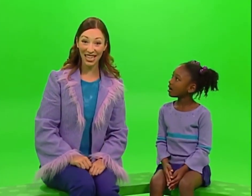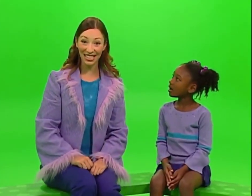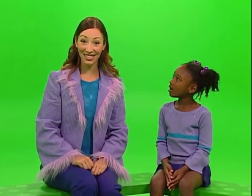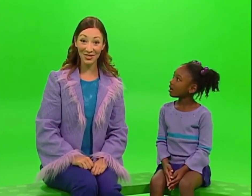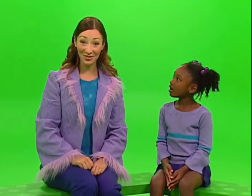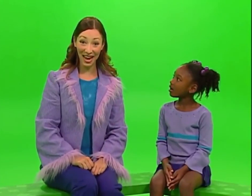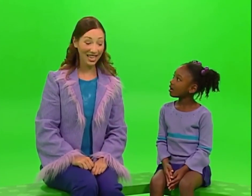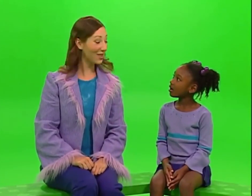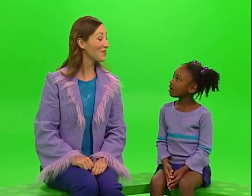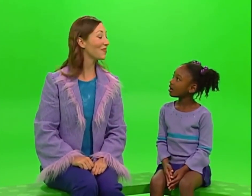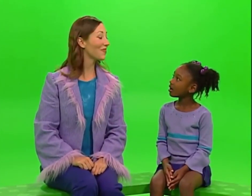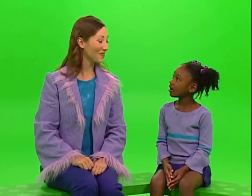us. Ready?